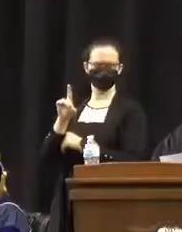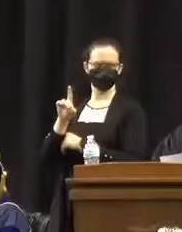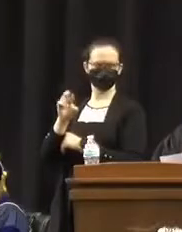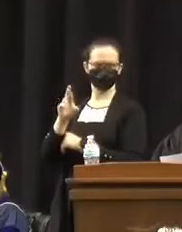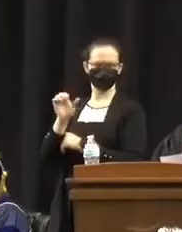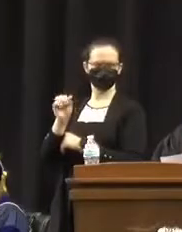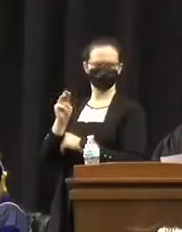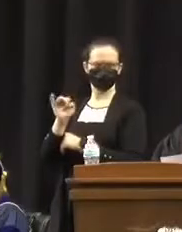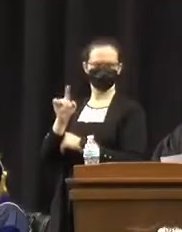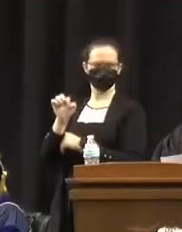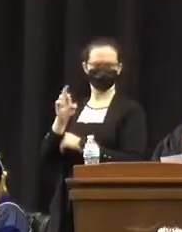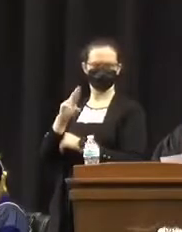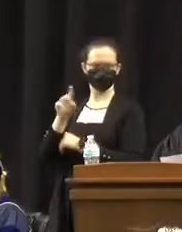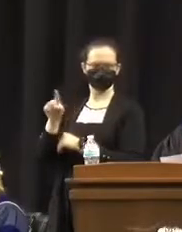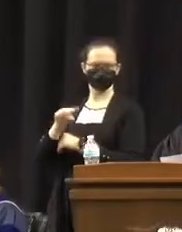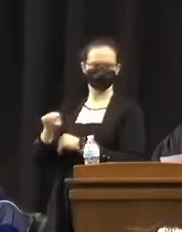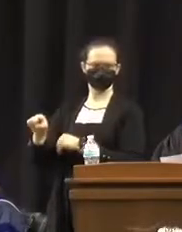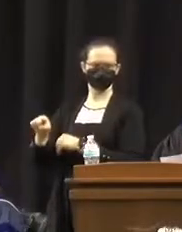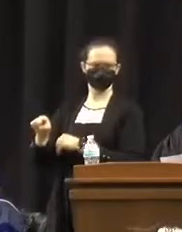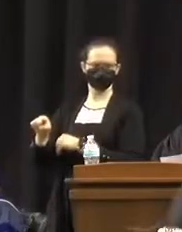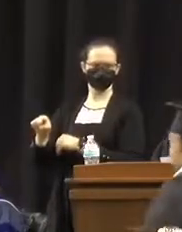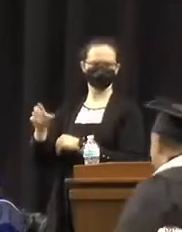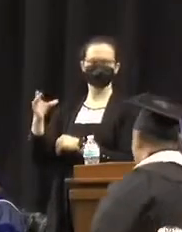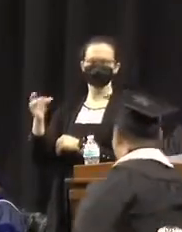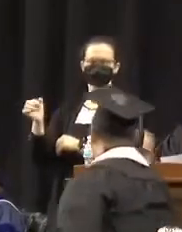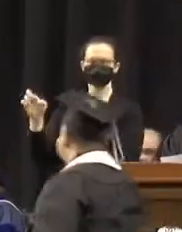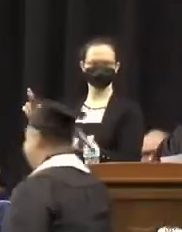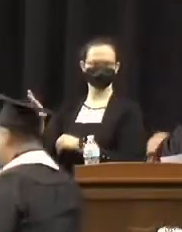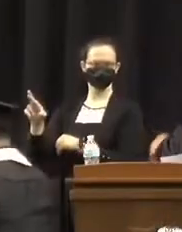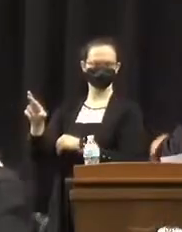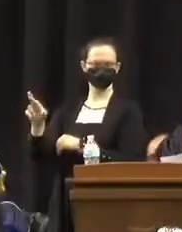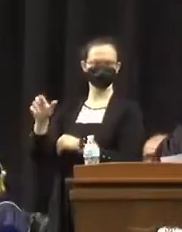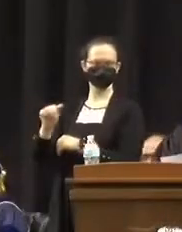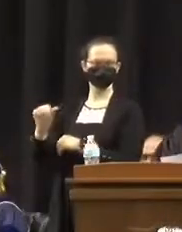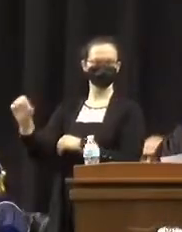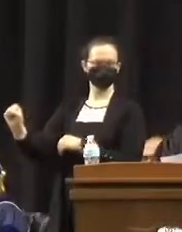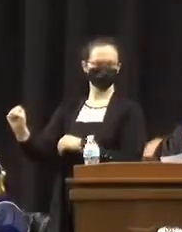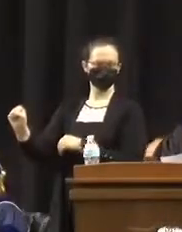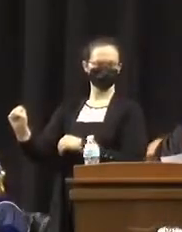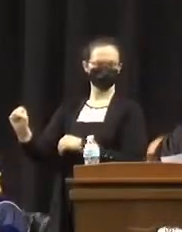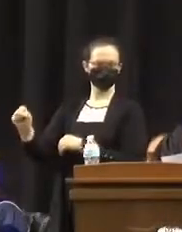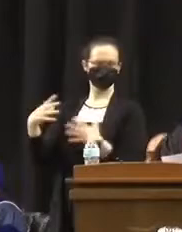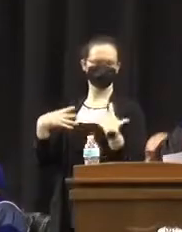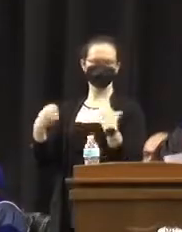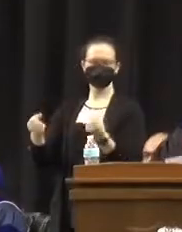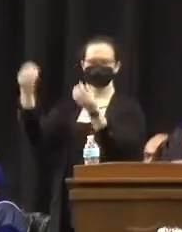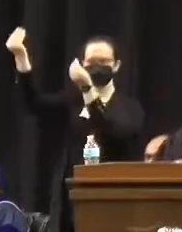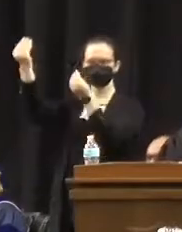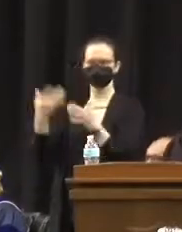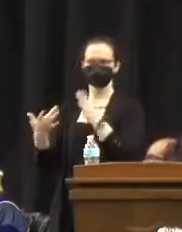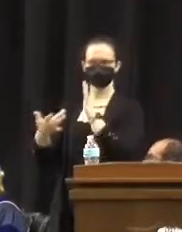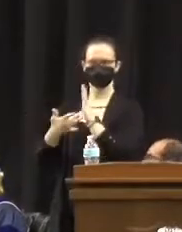Obed G. Ramirez, Crimson Scholar, Associate of Science, Health Information Technology.